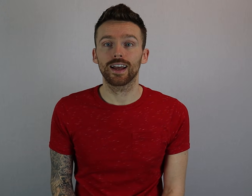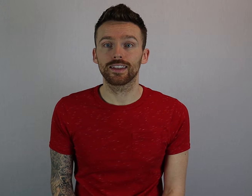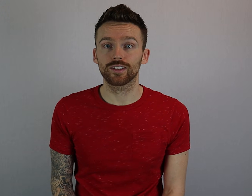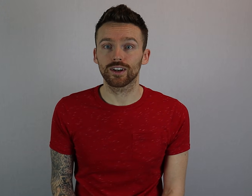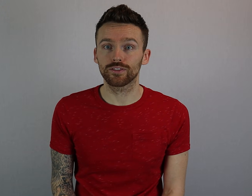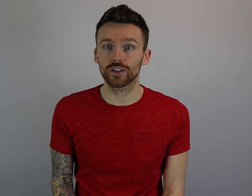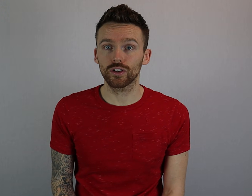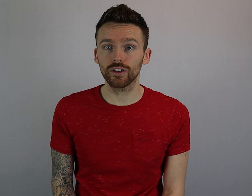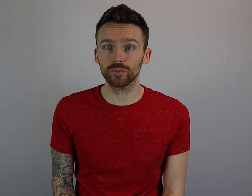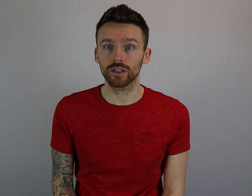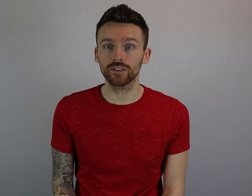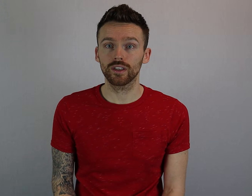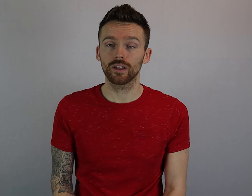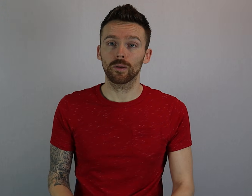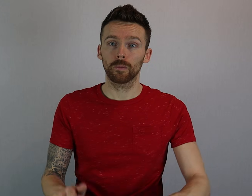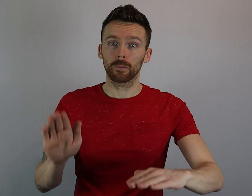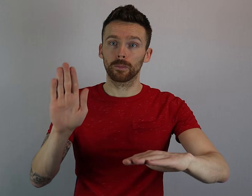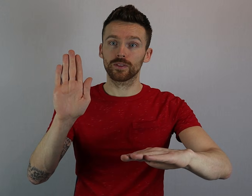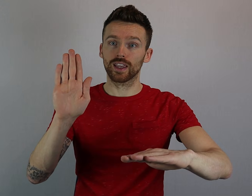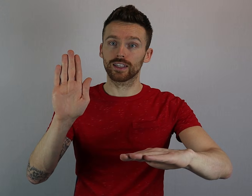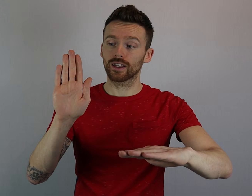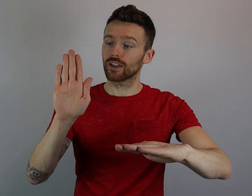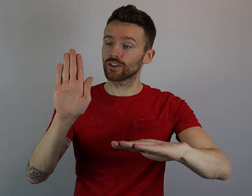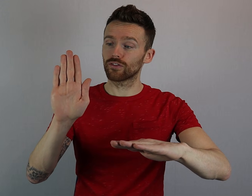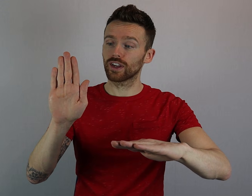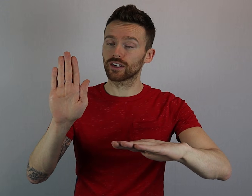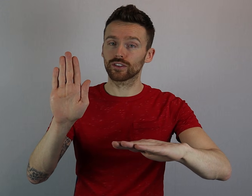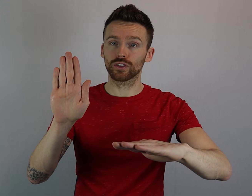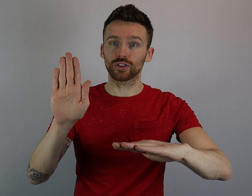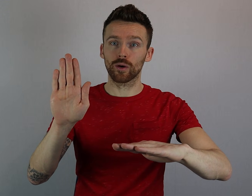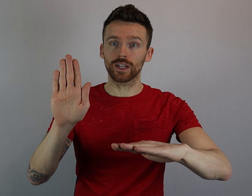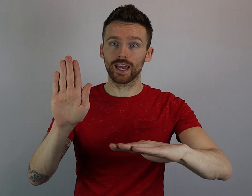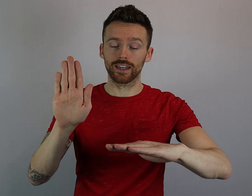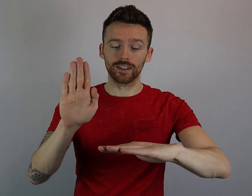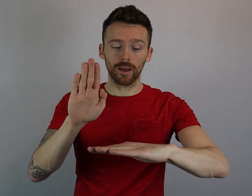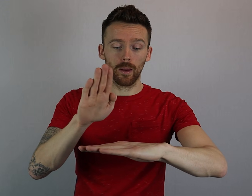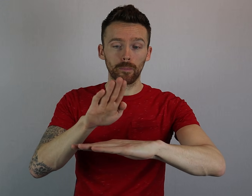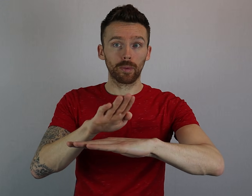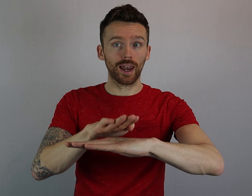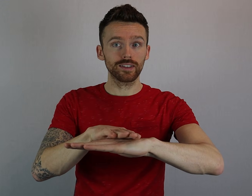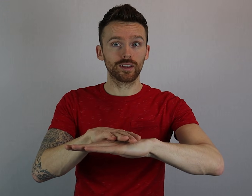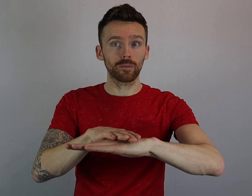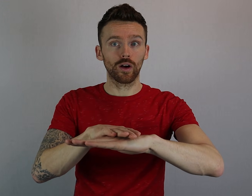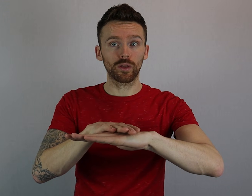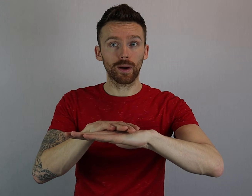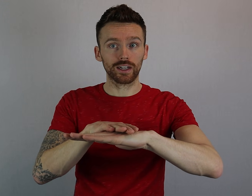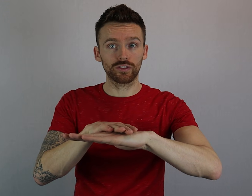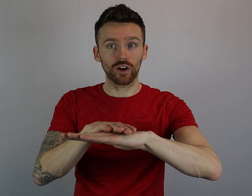And the sign for Christmas, take your fingers of your dominant hand, place them on the back of your